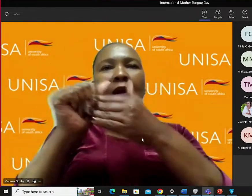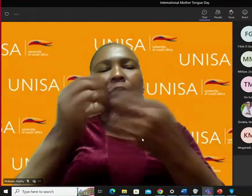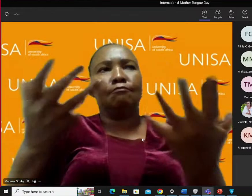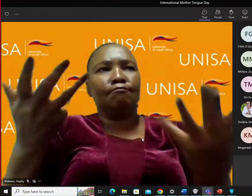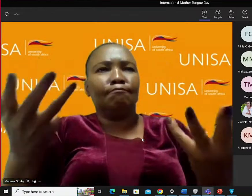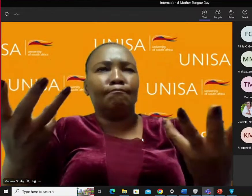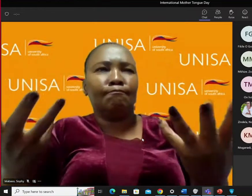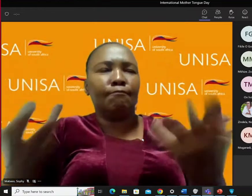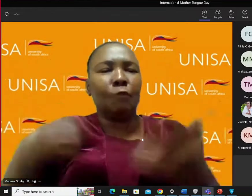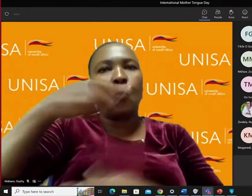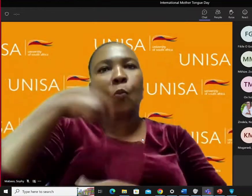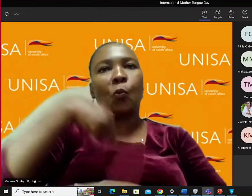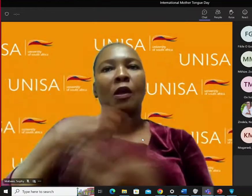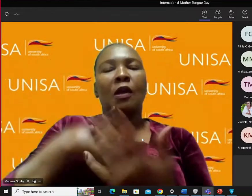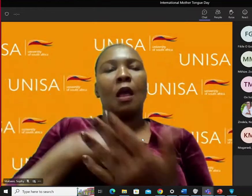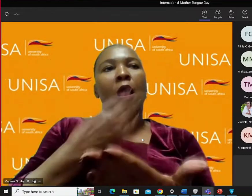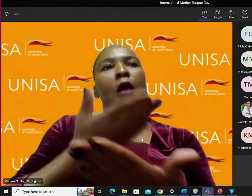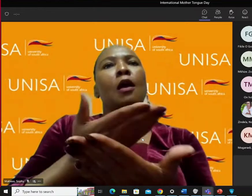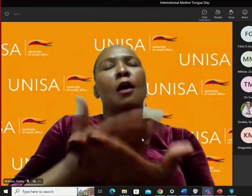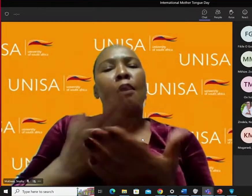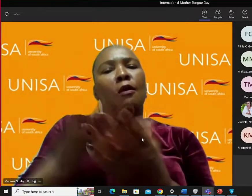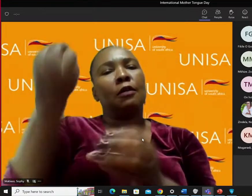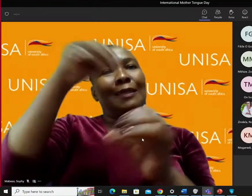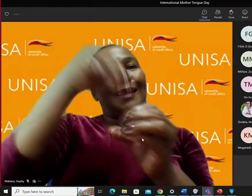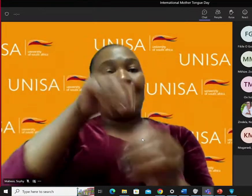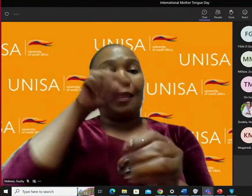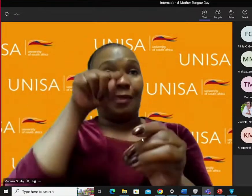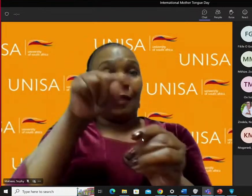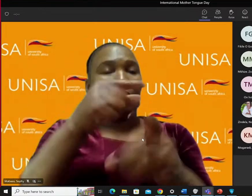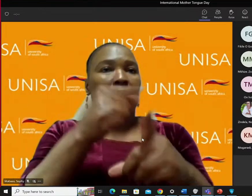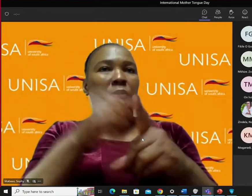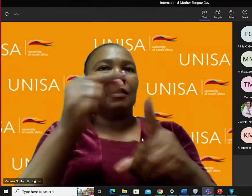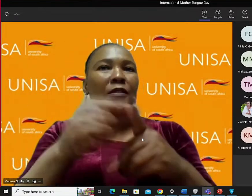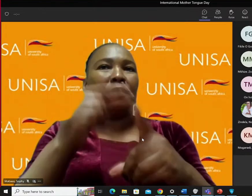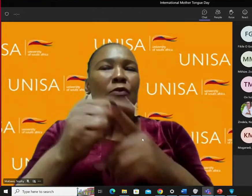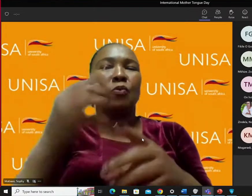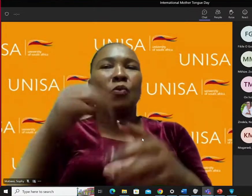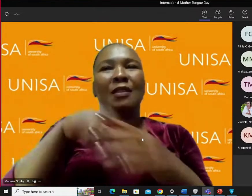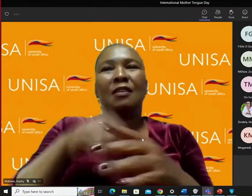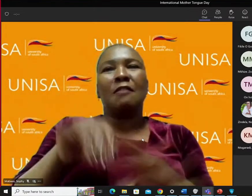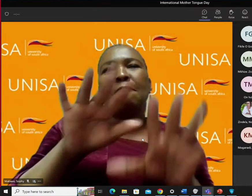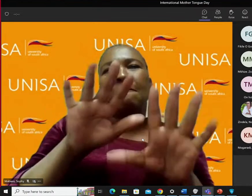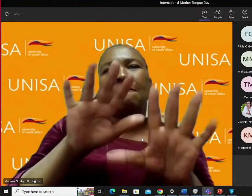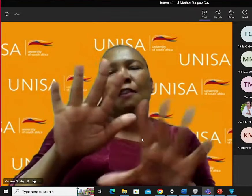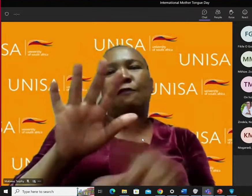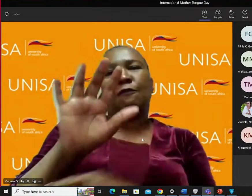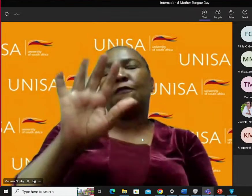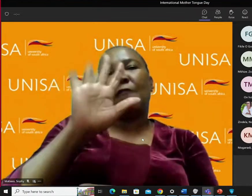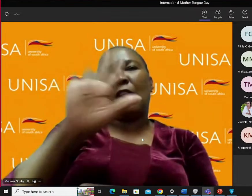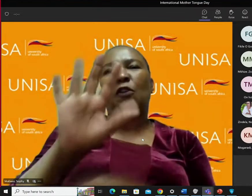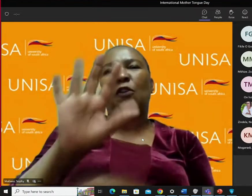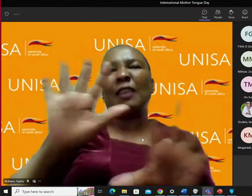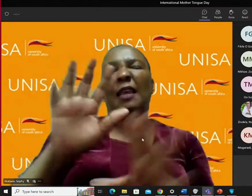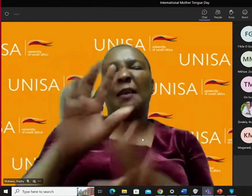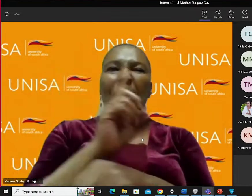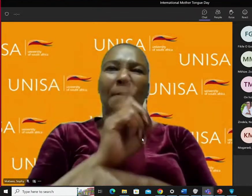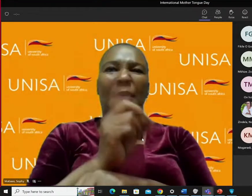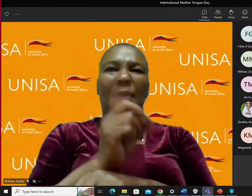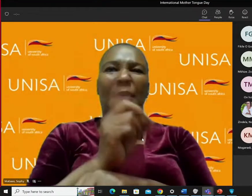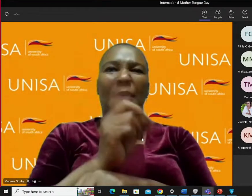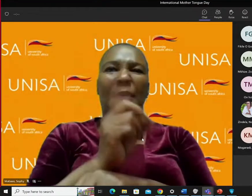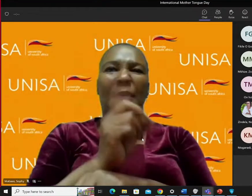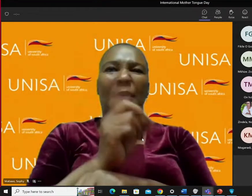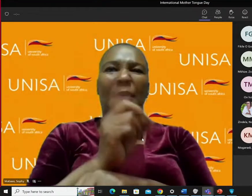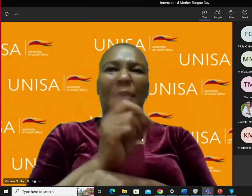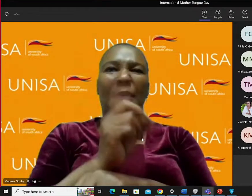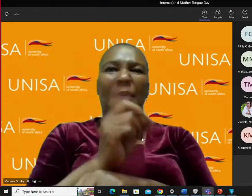are able to include that term almost within 5 or 10 minutes. Those of you who were at the quality assurance workshop